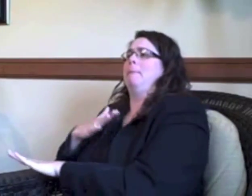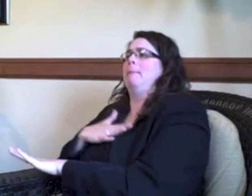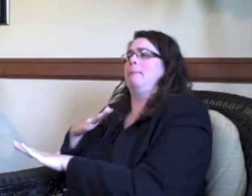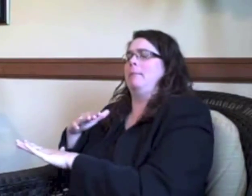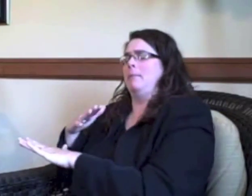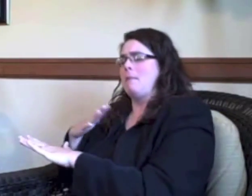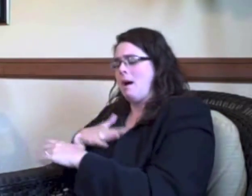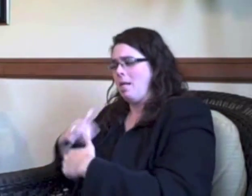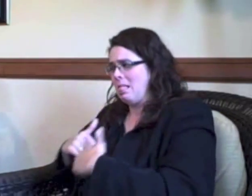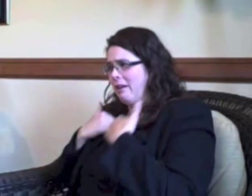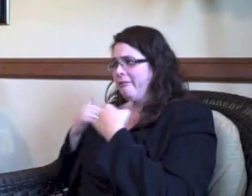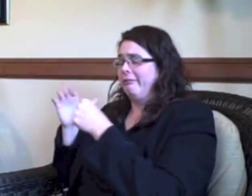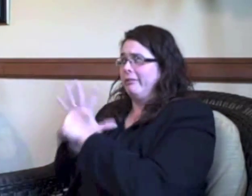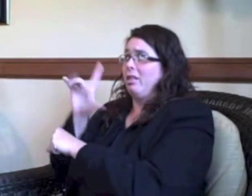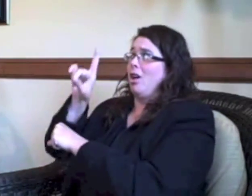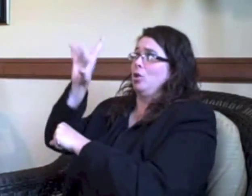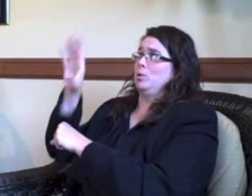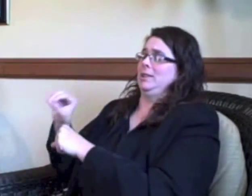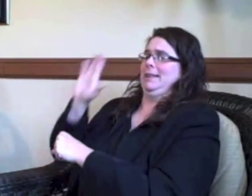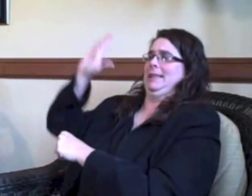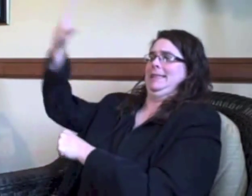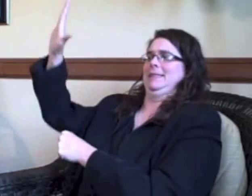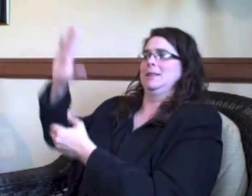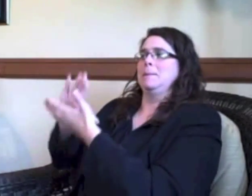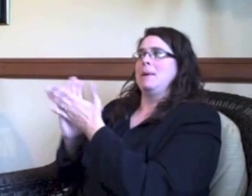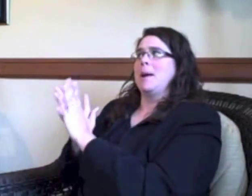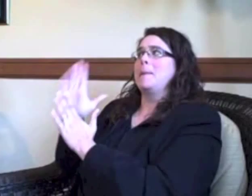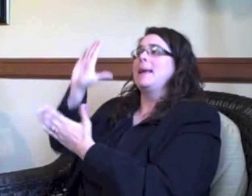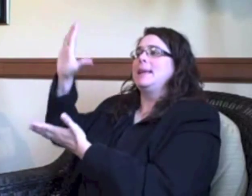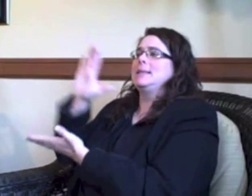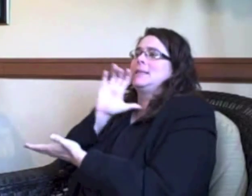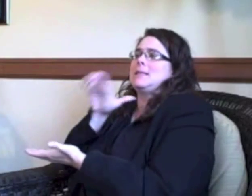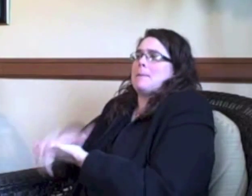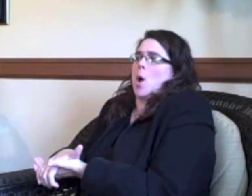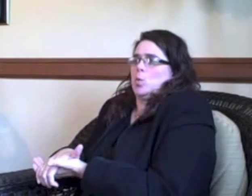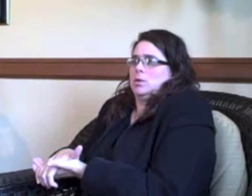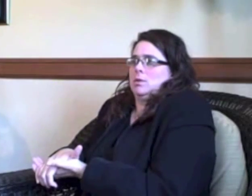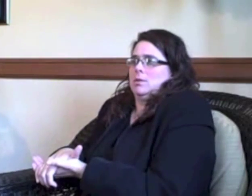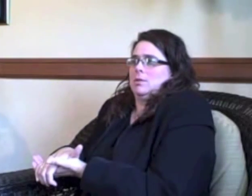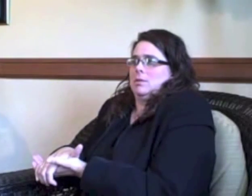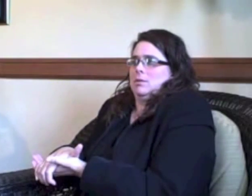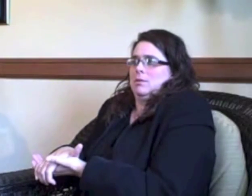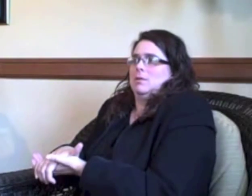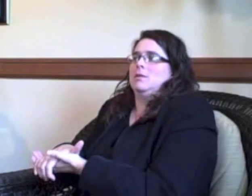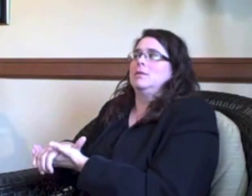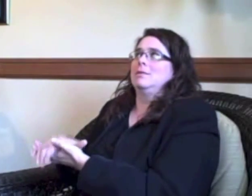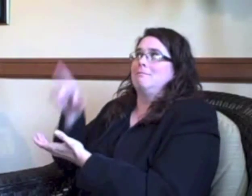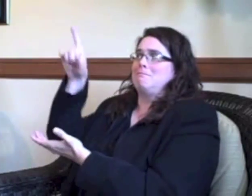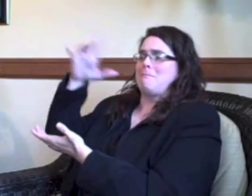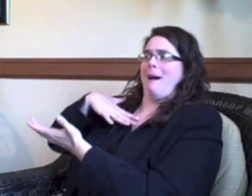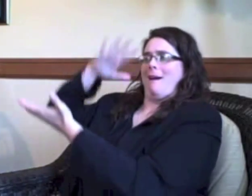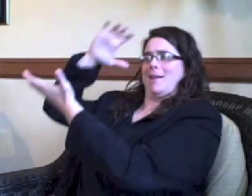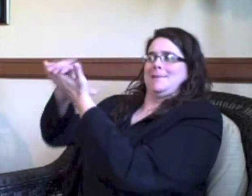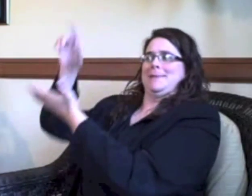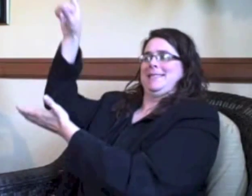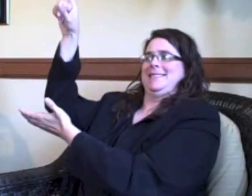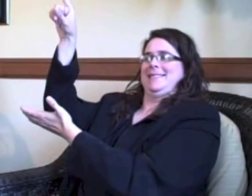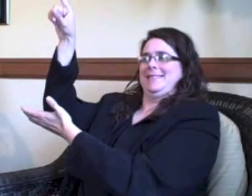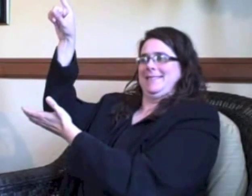life 100% to him. And that's very much the same as what I do as a consecrated virgin. I've become his spouse.